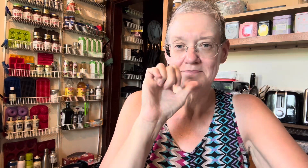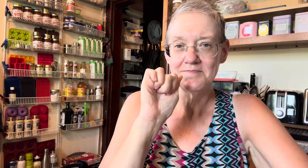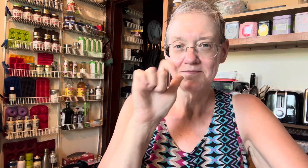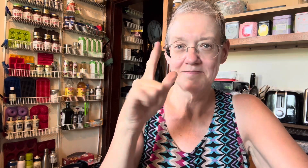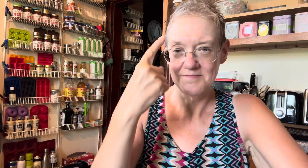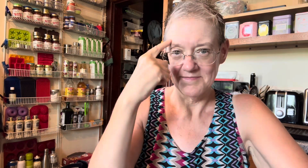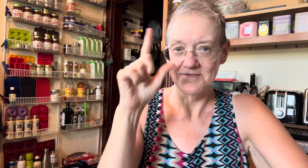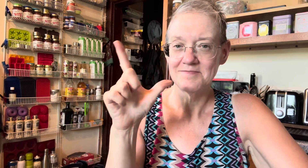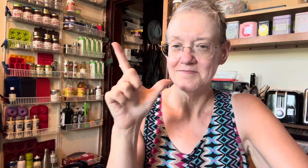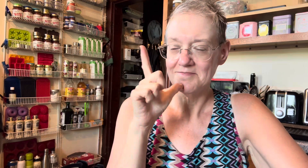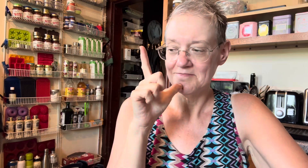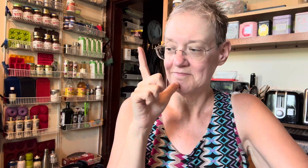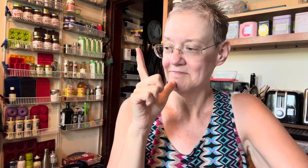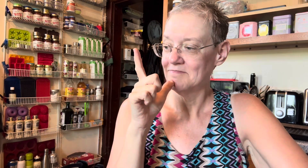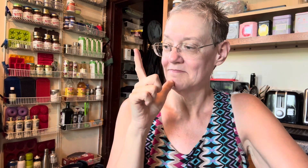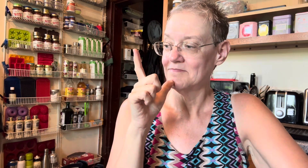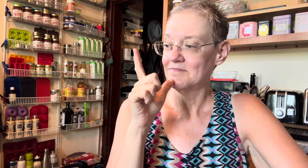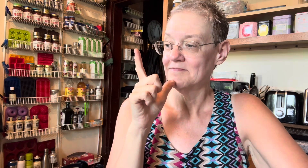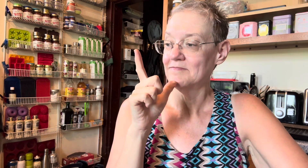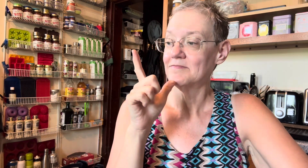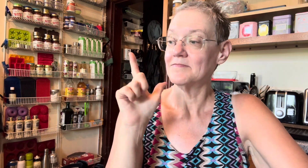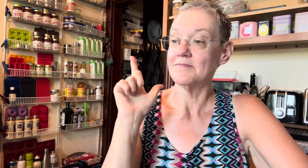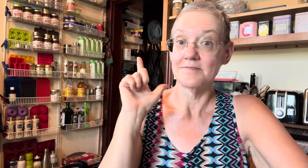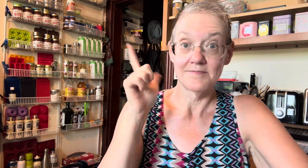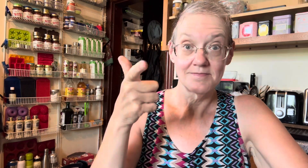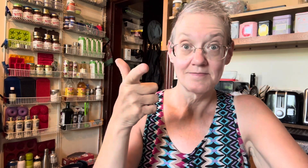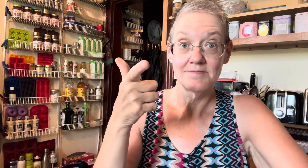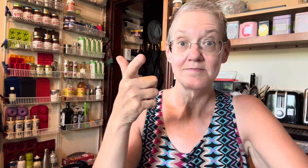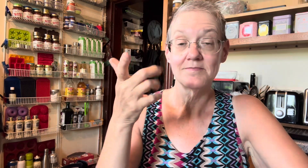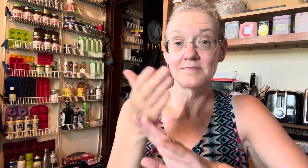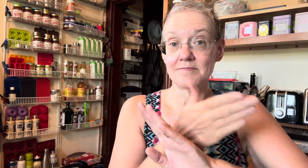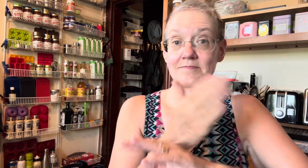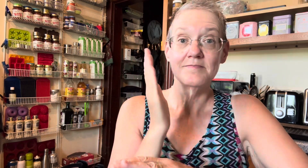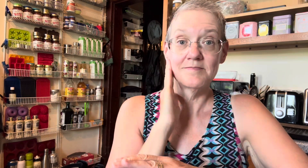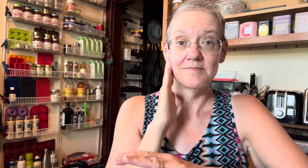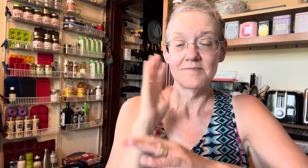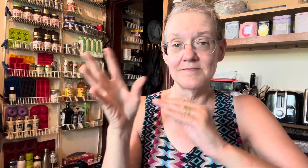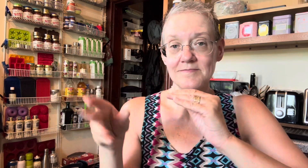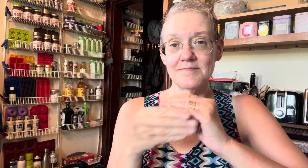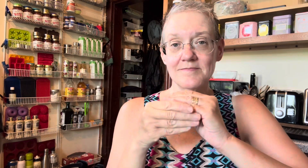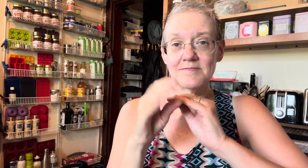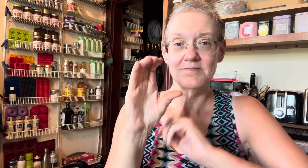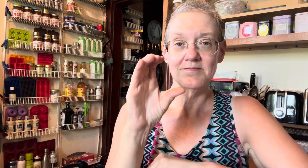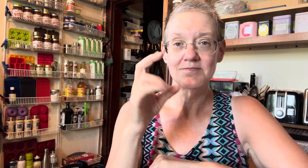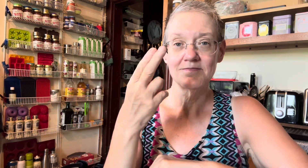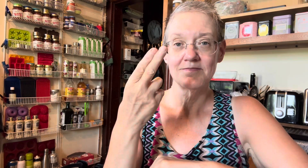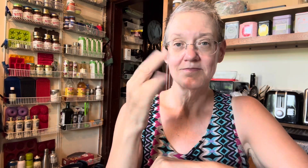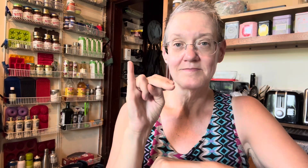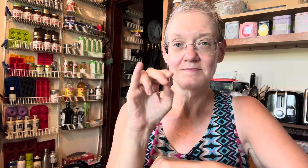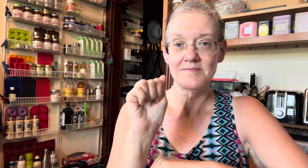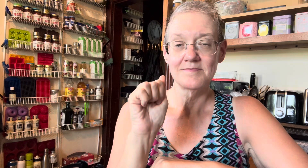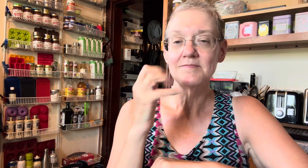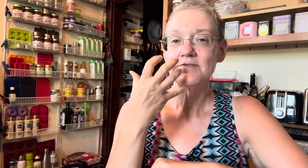big meal a day. Have it for lunch. Now later, before bed, I've added in